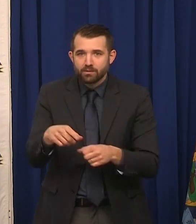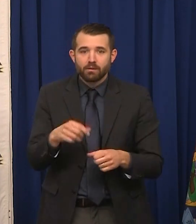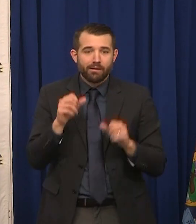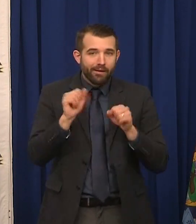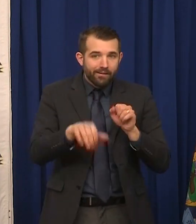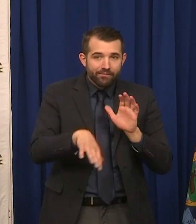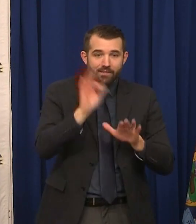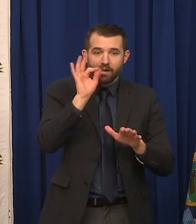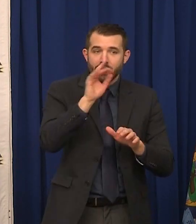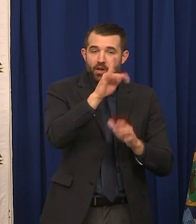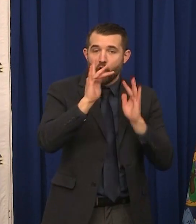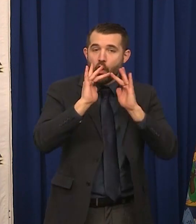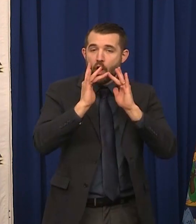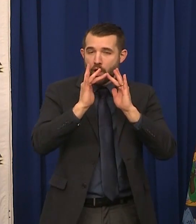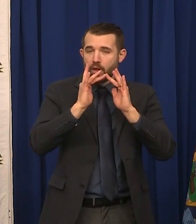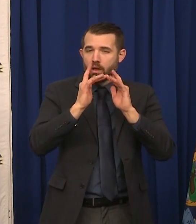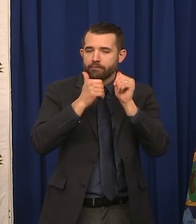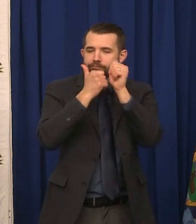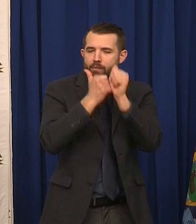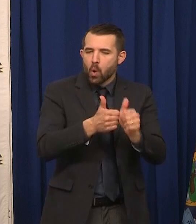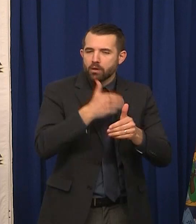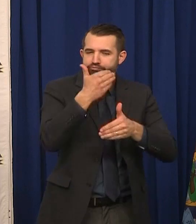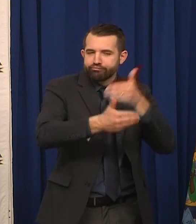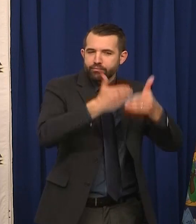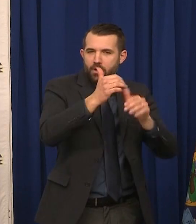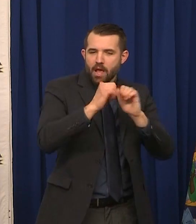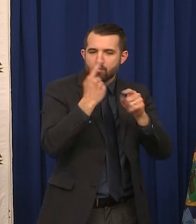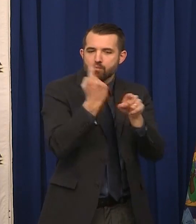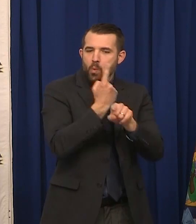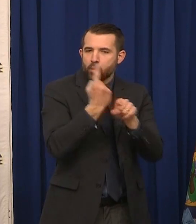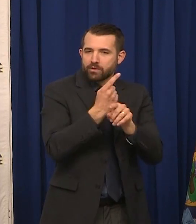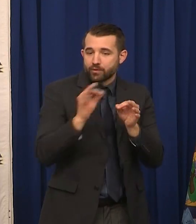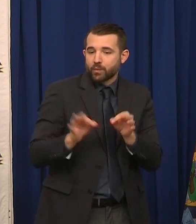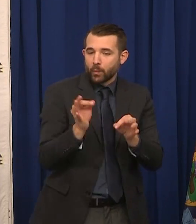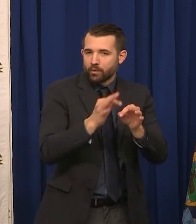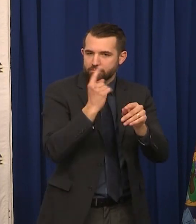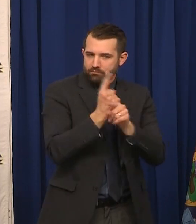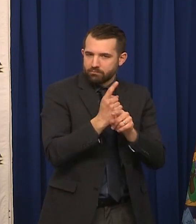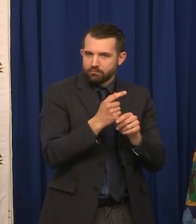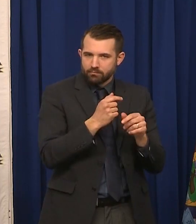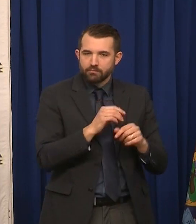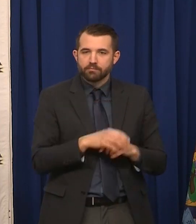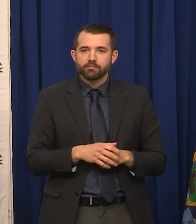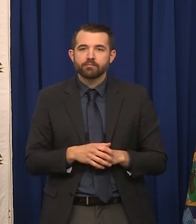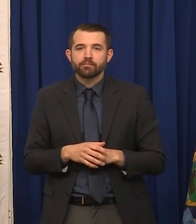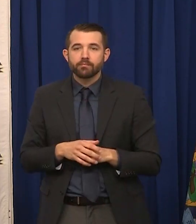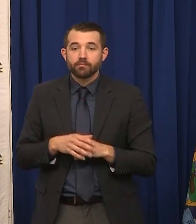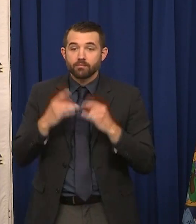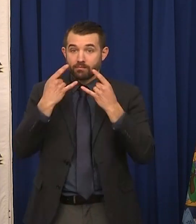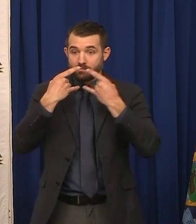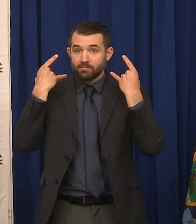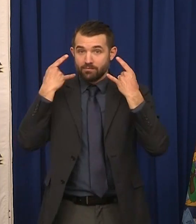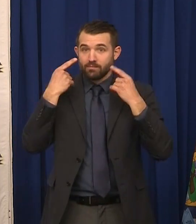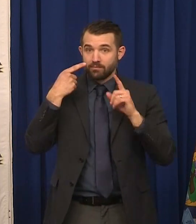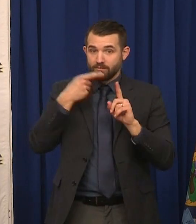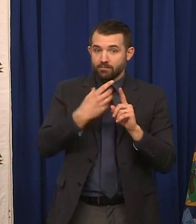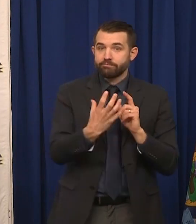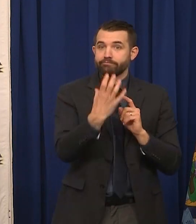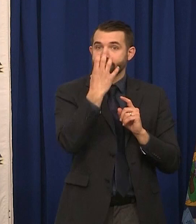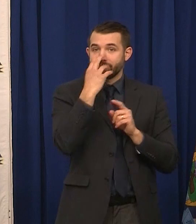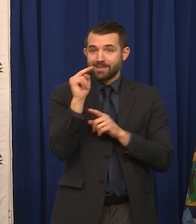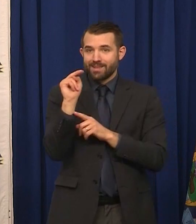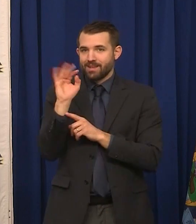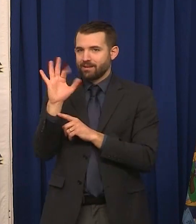masks. So the masks are not as good as an N95. And so with respect to the